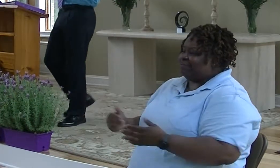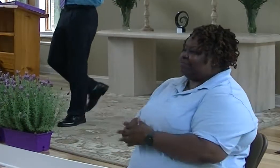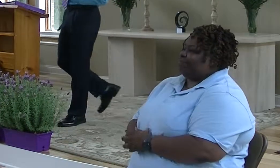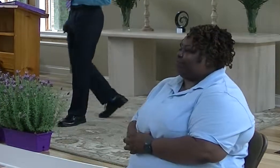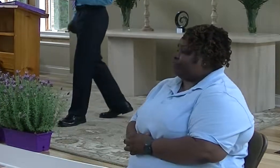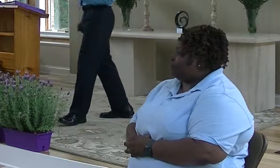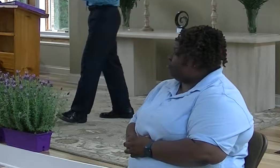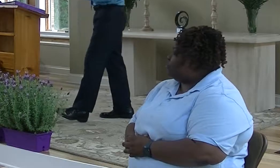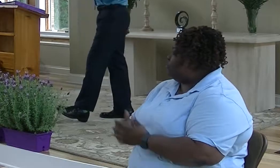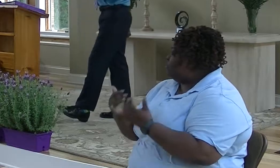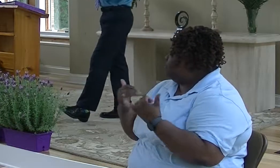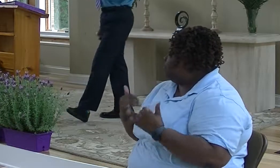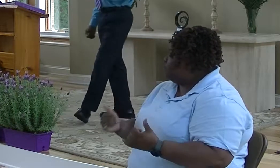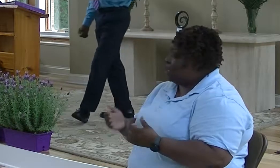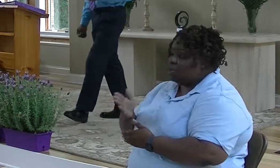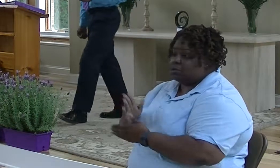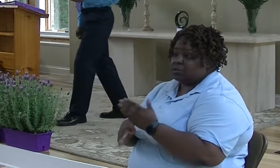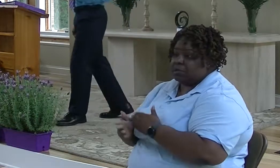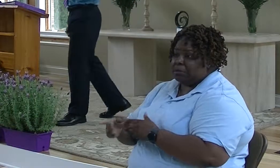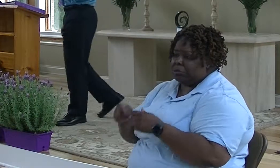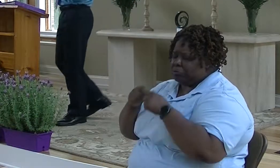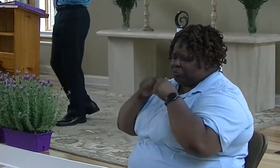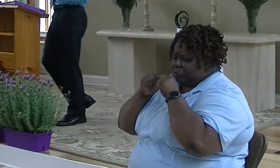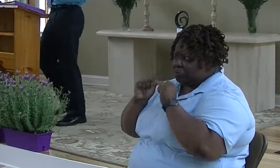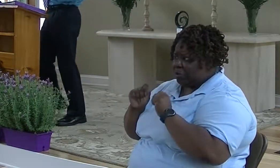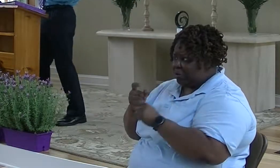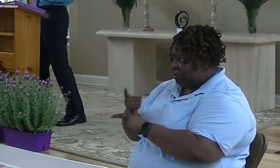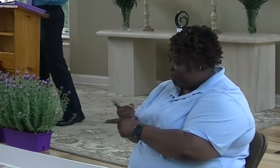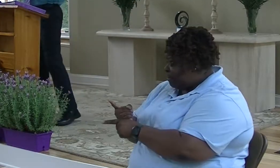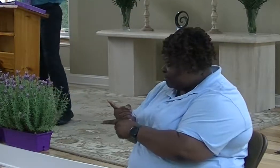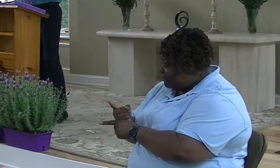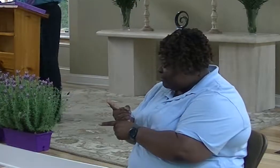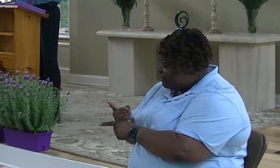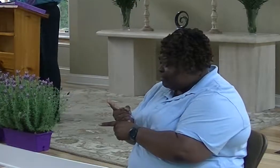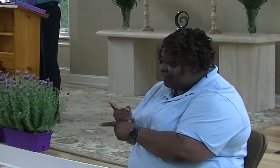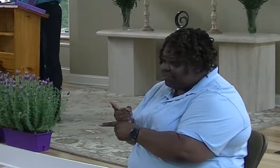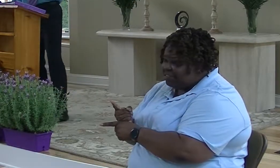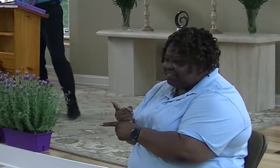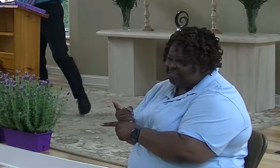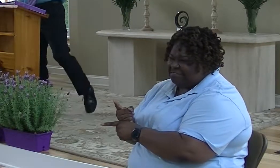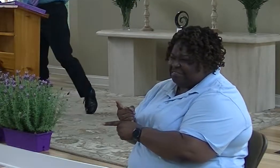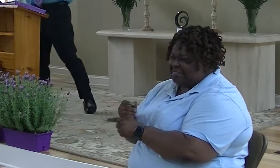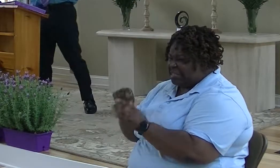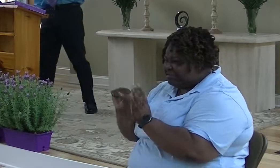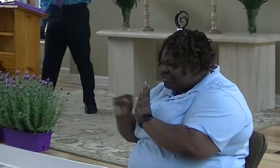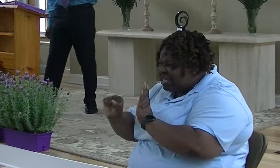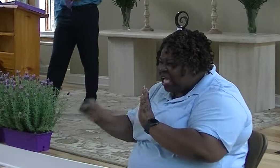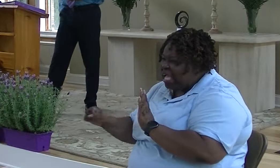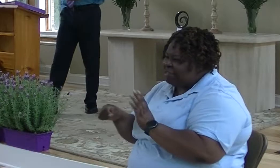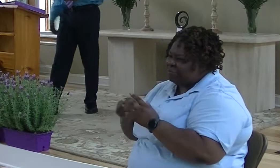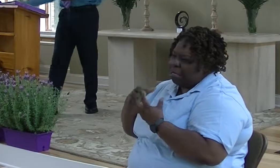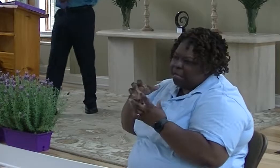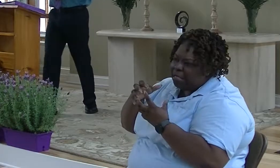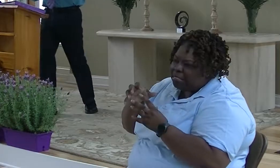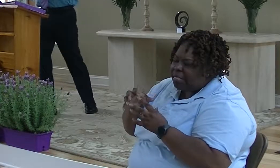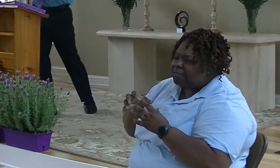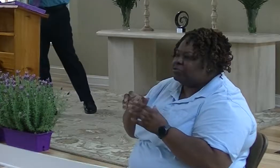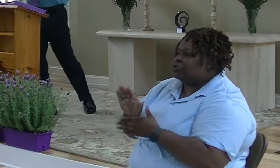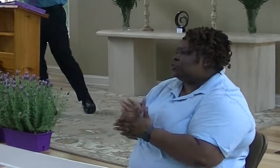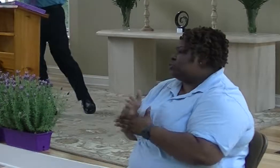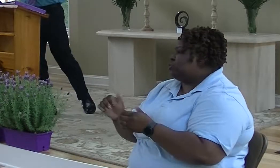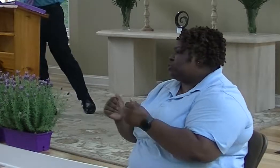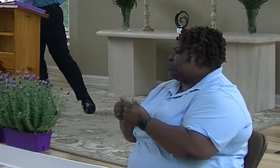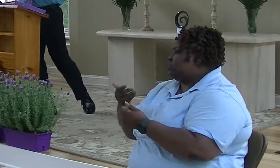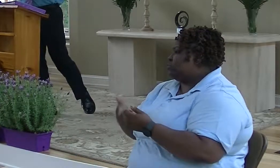Now, some of you frowned, correct? You made noise, there were some giggles. Share with me